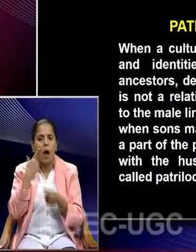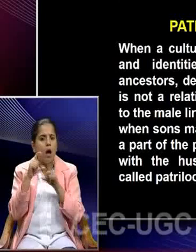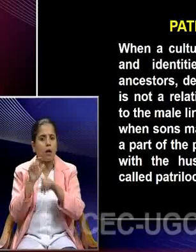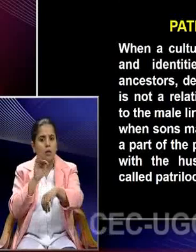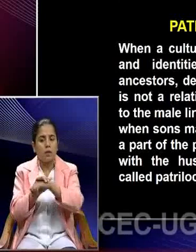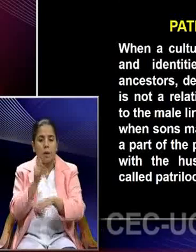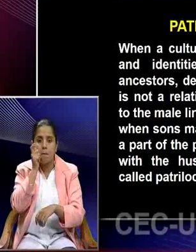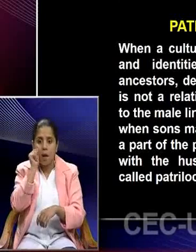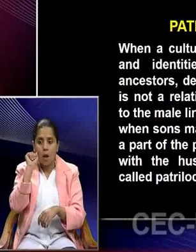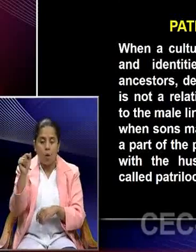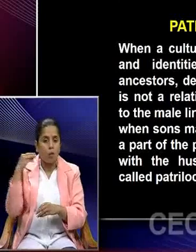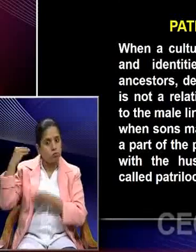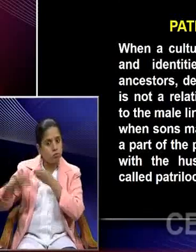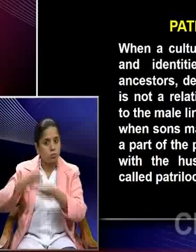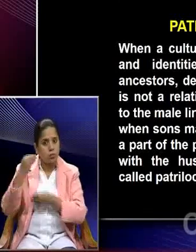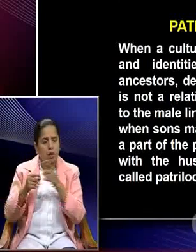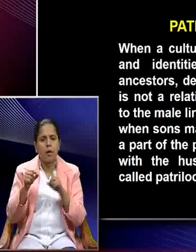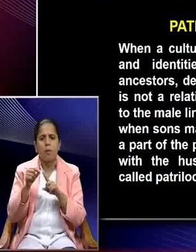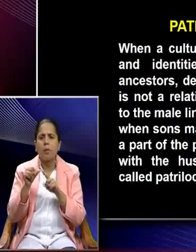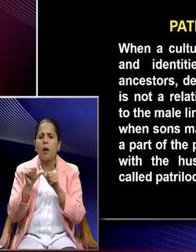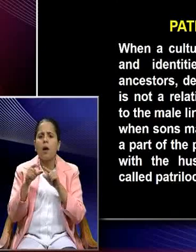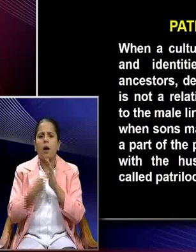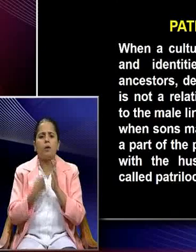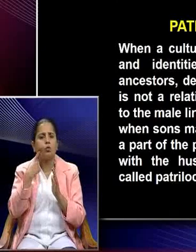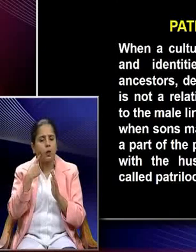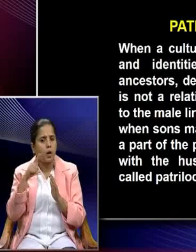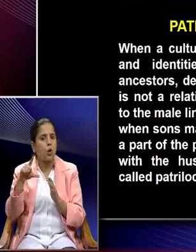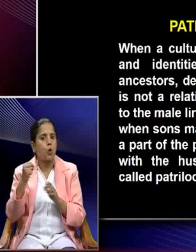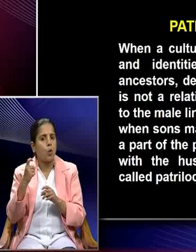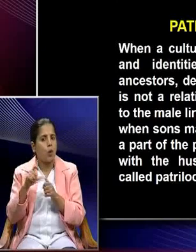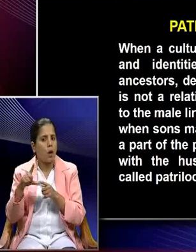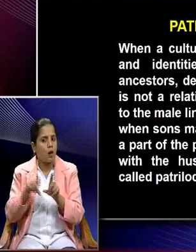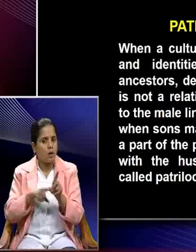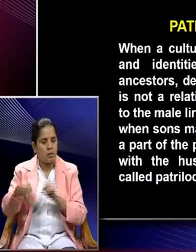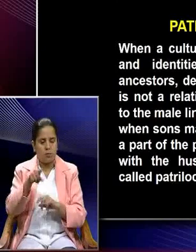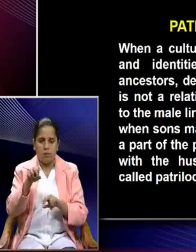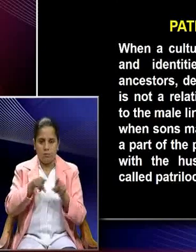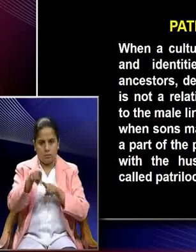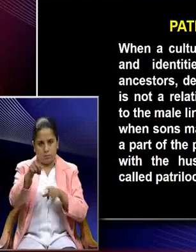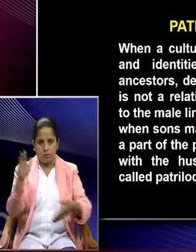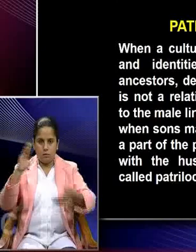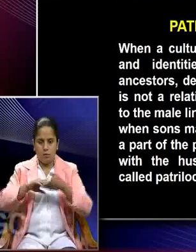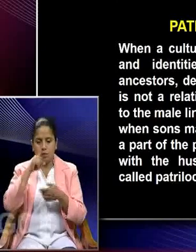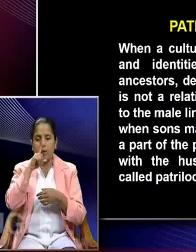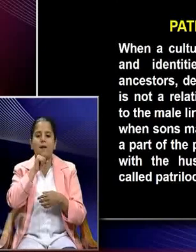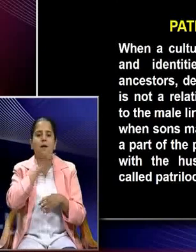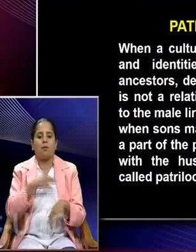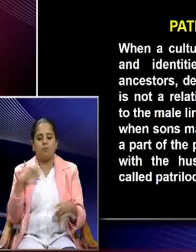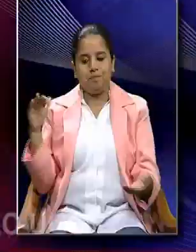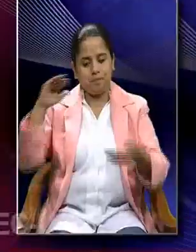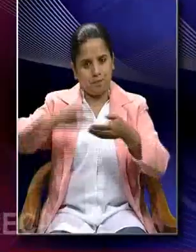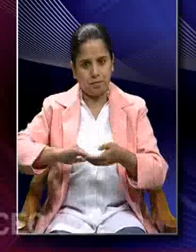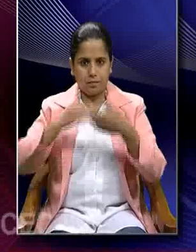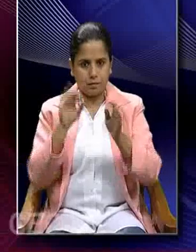male ancestors, patrilocality means that when you get married, say when a young girl gets married,